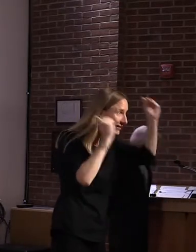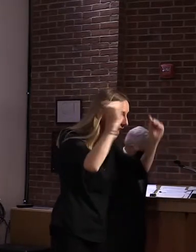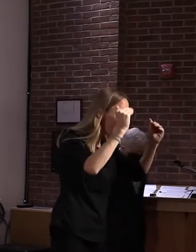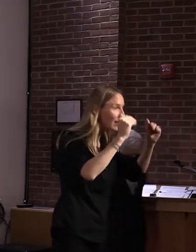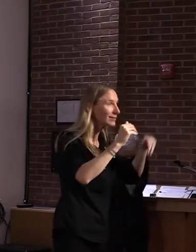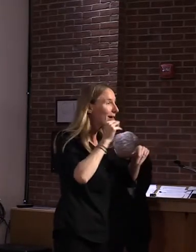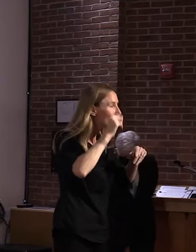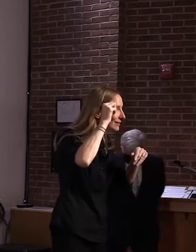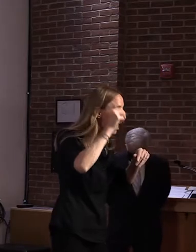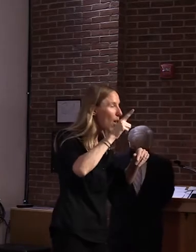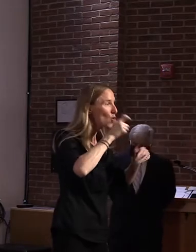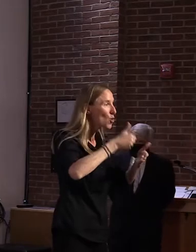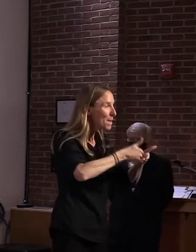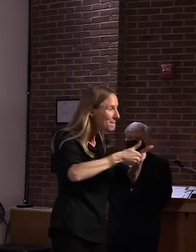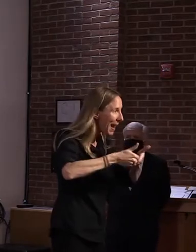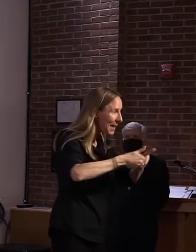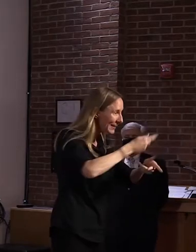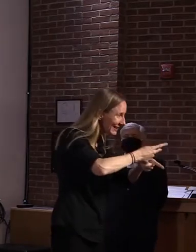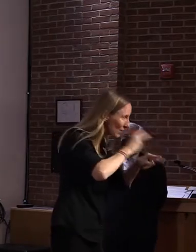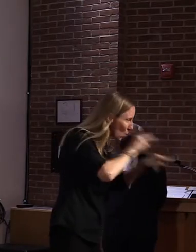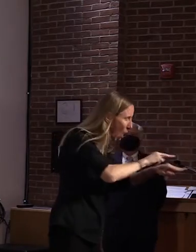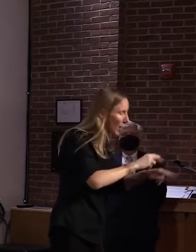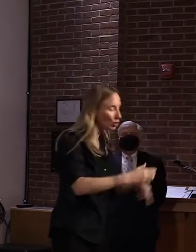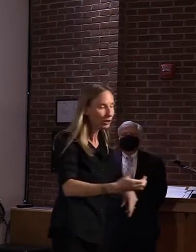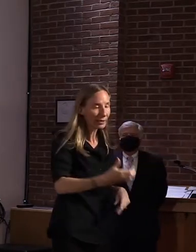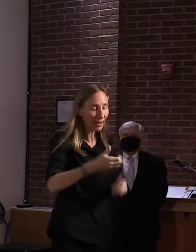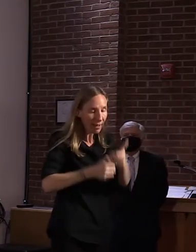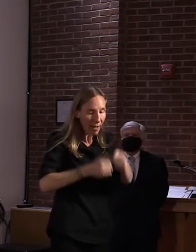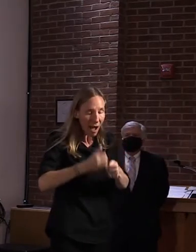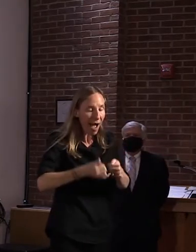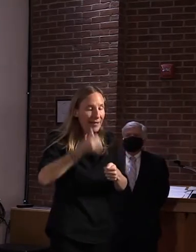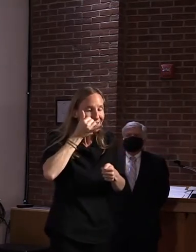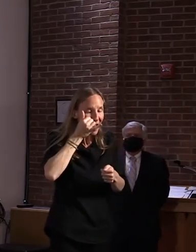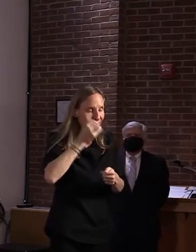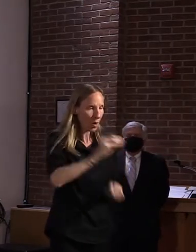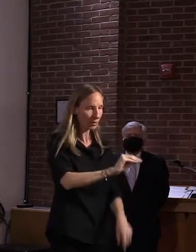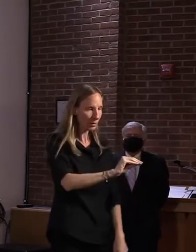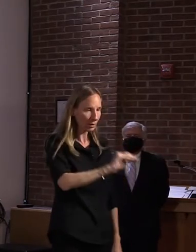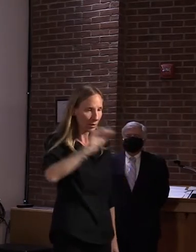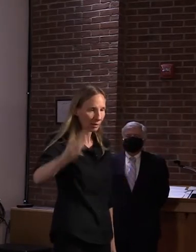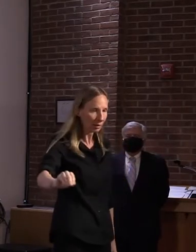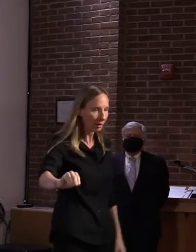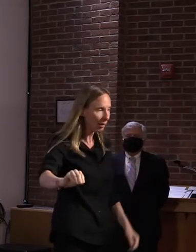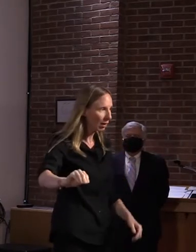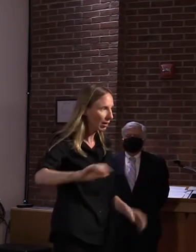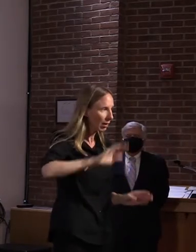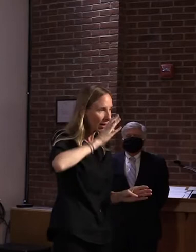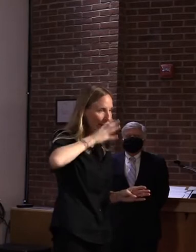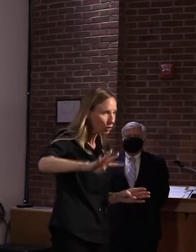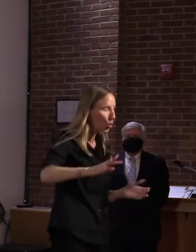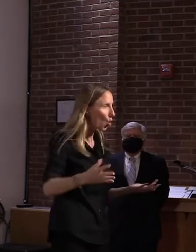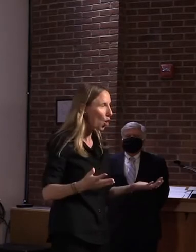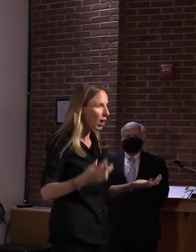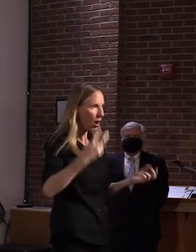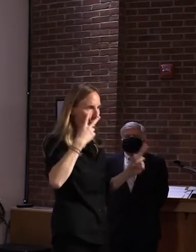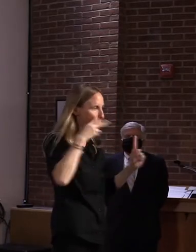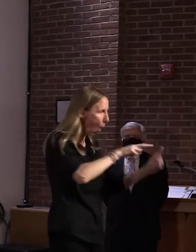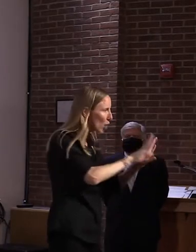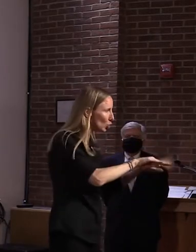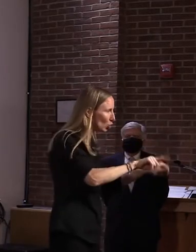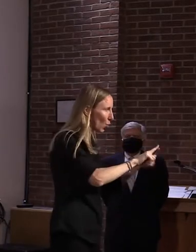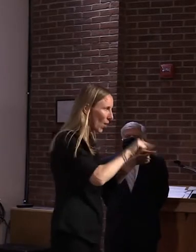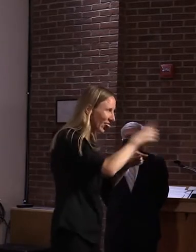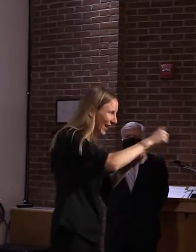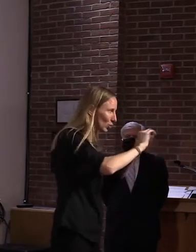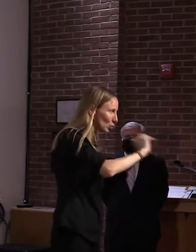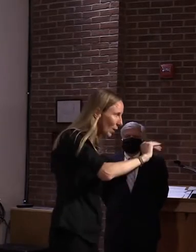babysitters, put down your cell phones and other distractions and always, always watch the children when swimming